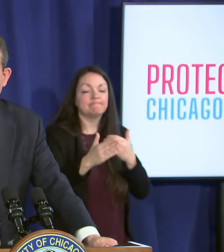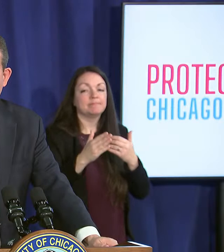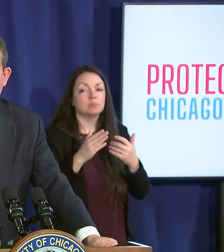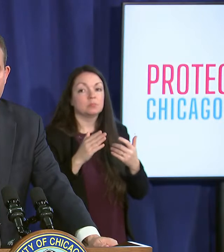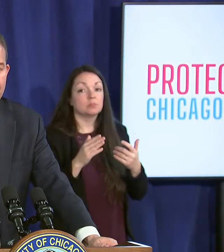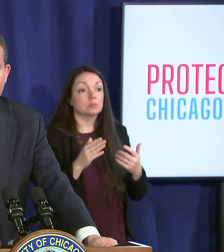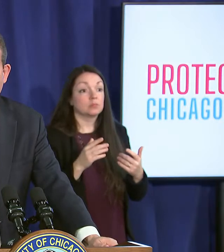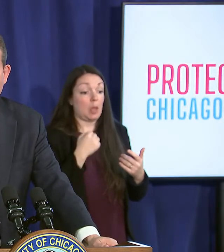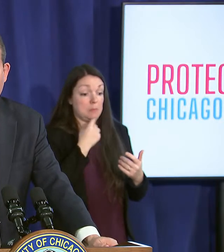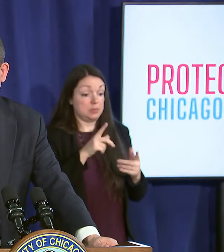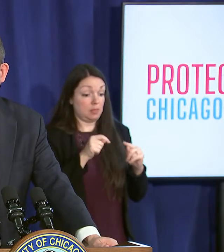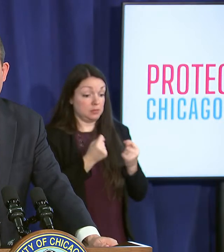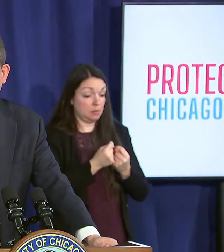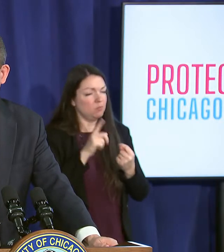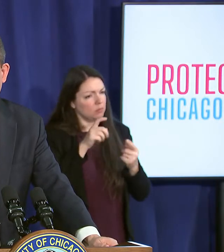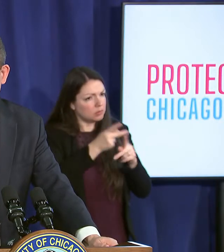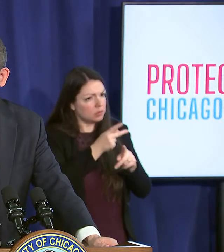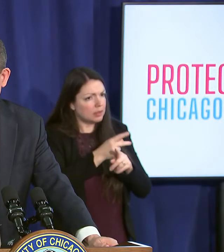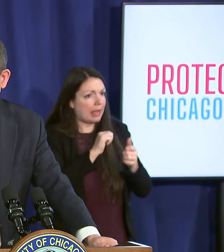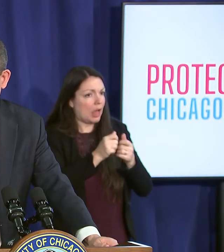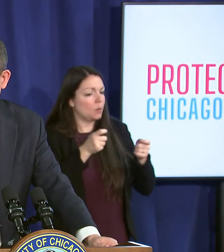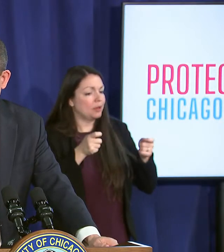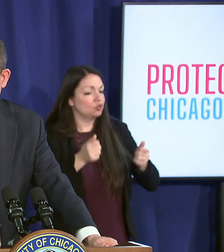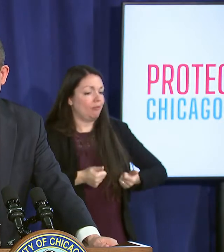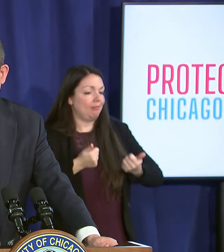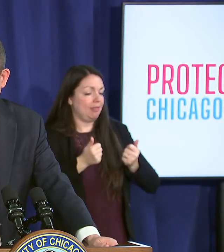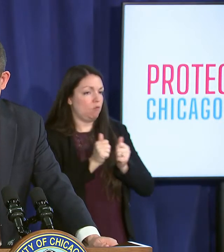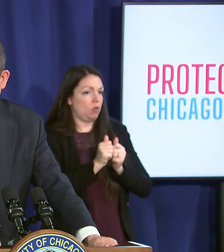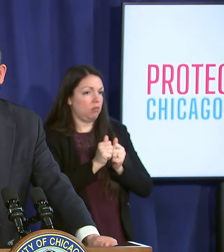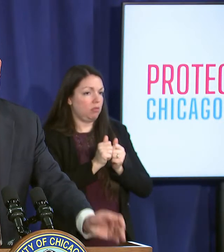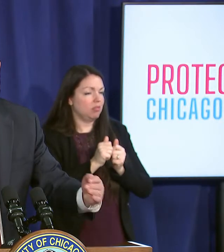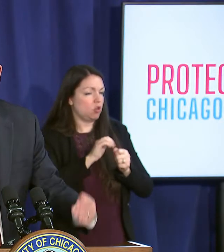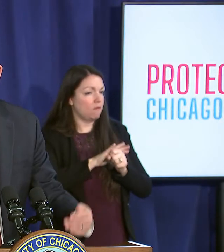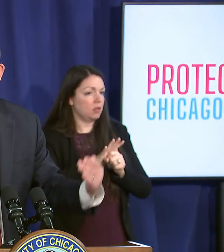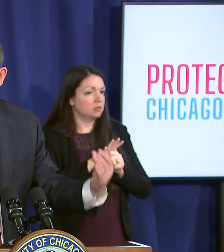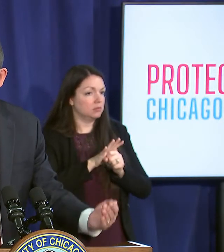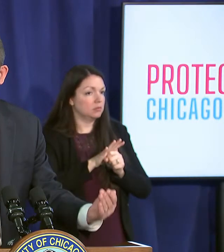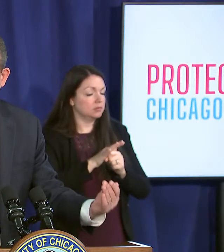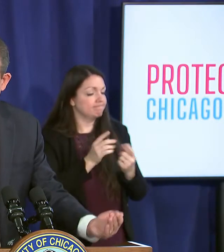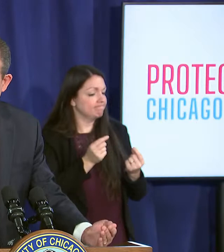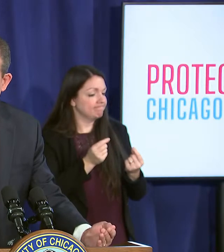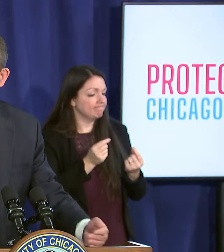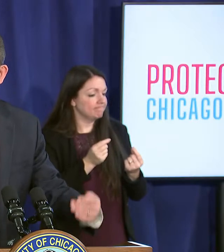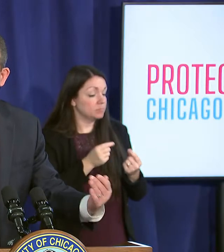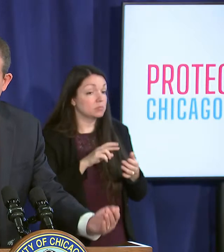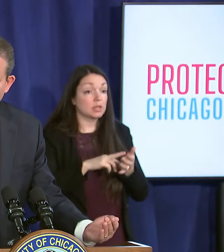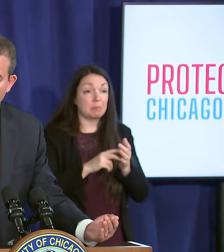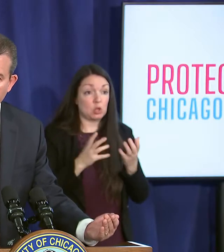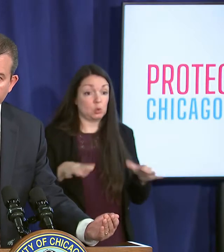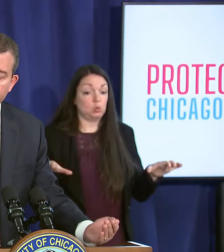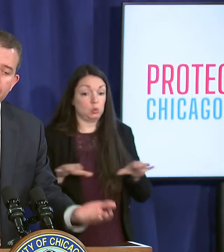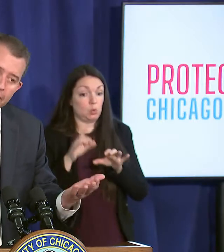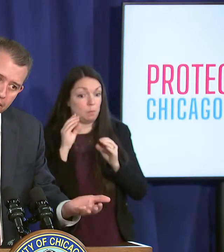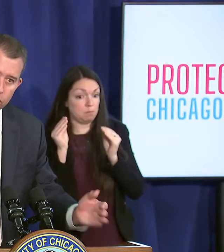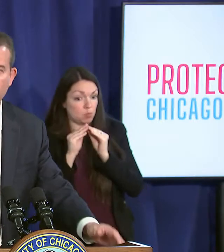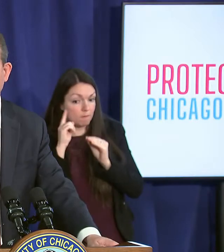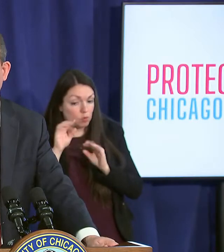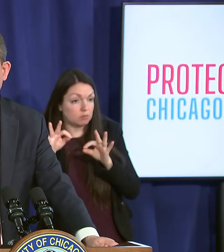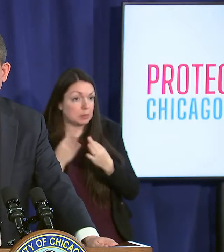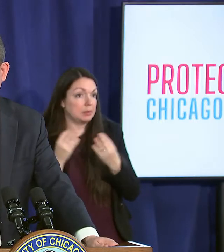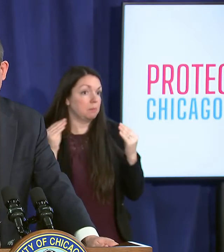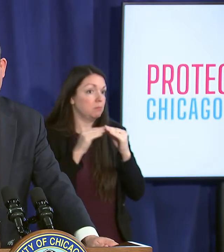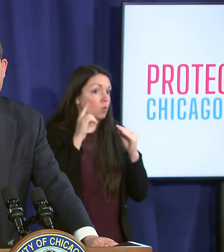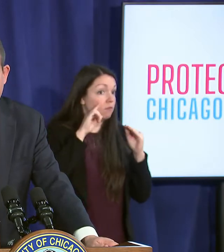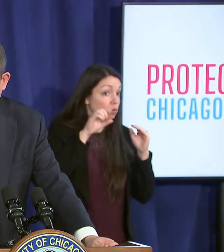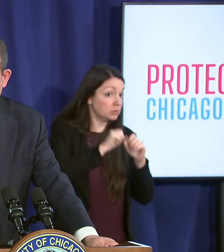telling our team is we have to figure out how to manage to live with COVID. And so that's going to mean us doing more for our families, doing more for our staff. So be